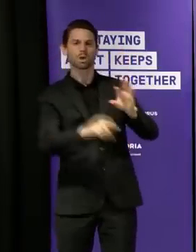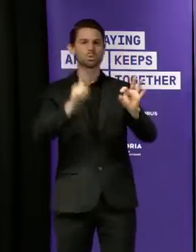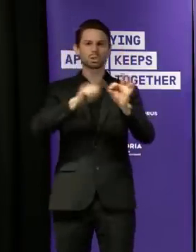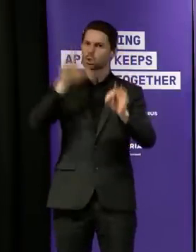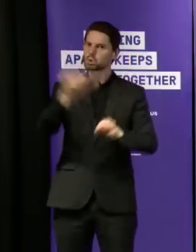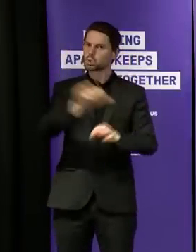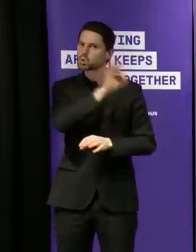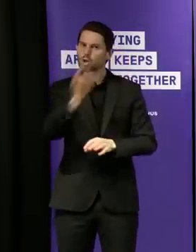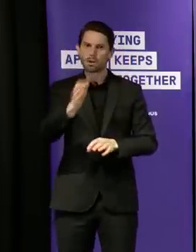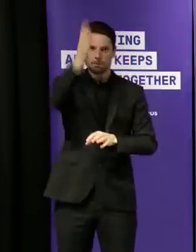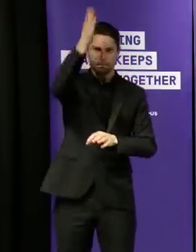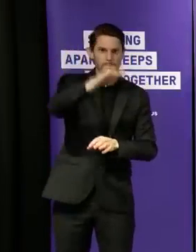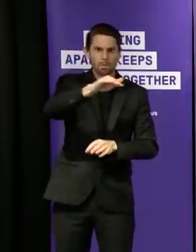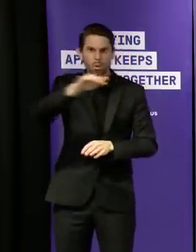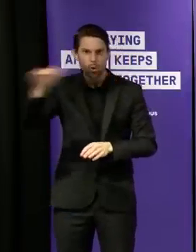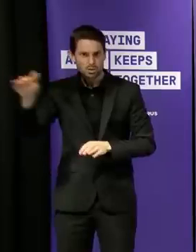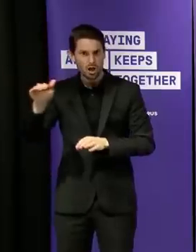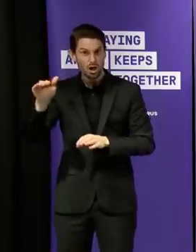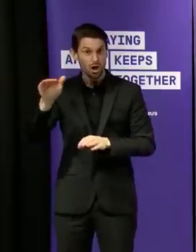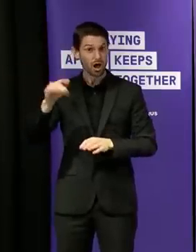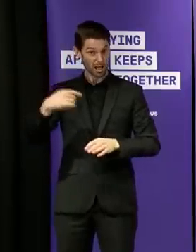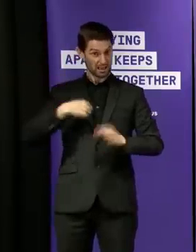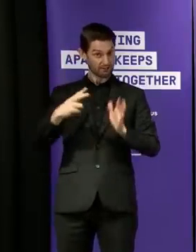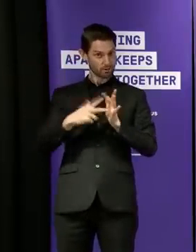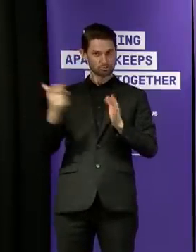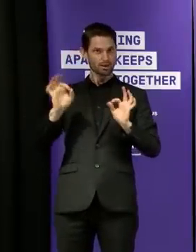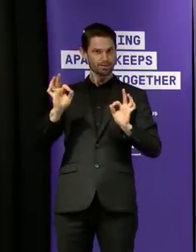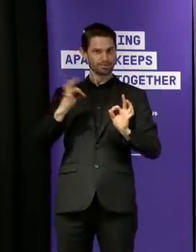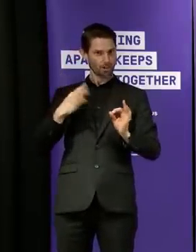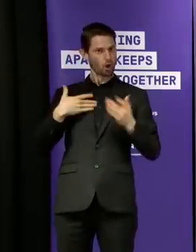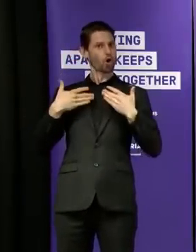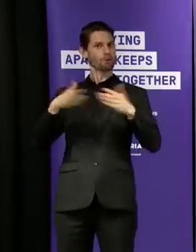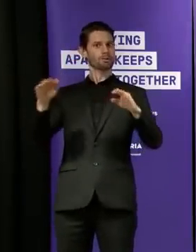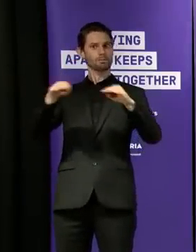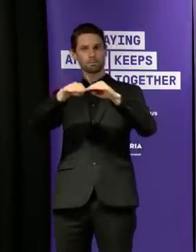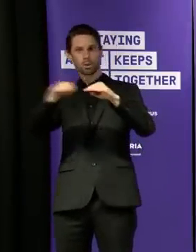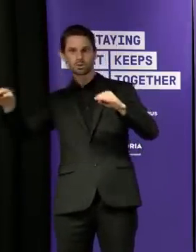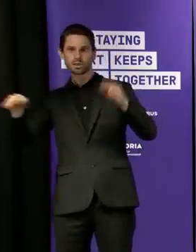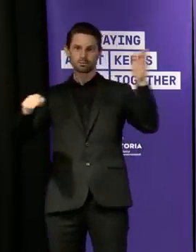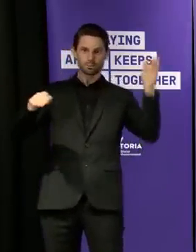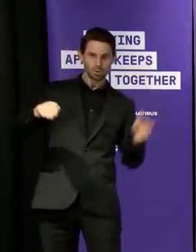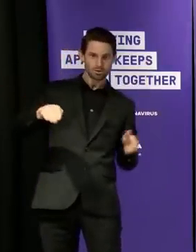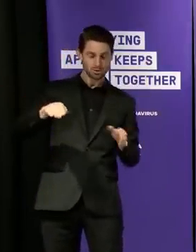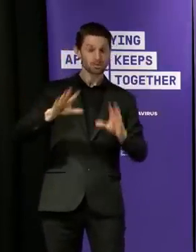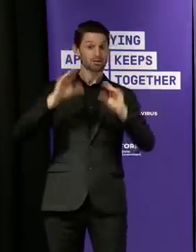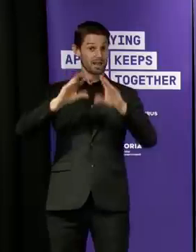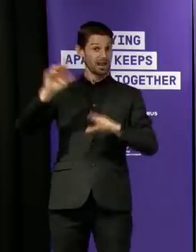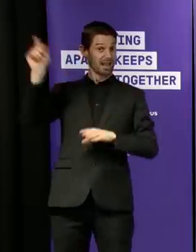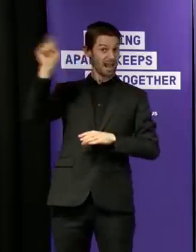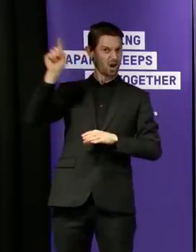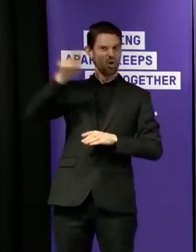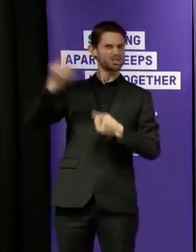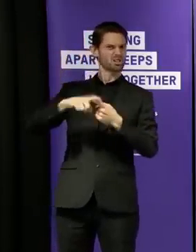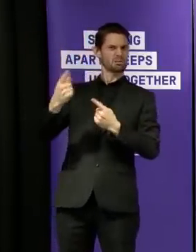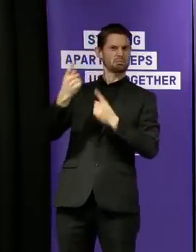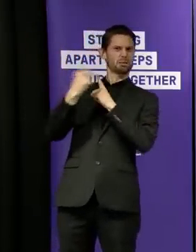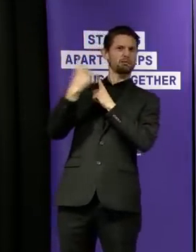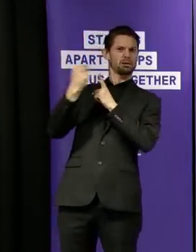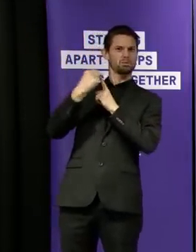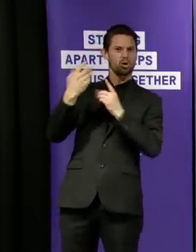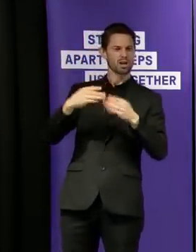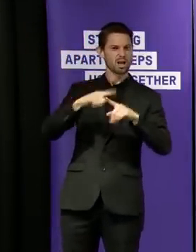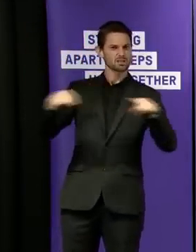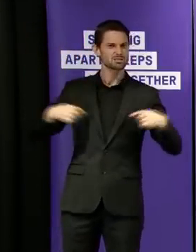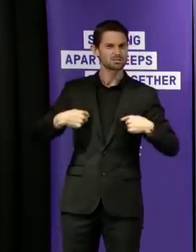is fixable, but at the end of the day, instead of just saying, righto, this is not ideal, let's all work together to fix it, we've got all these